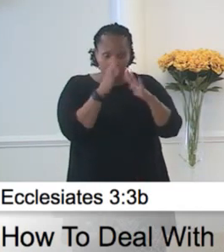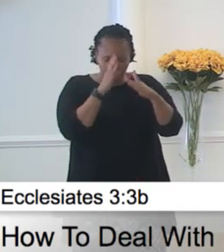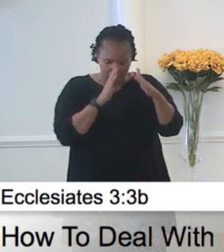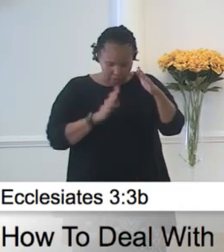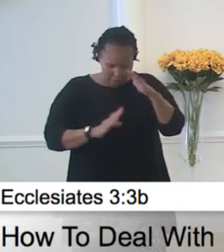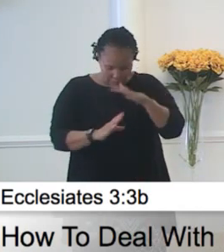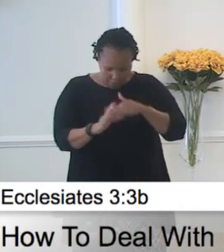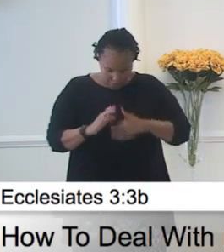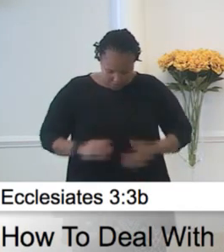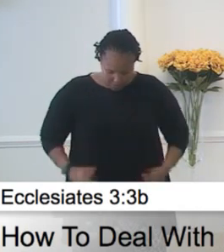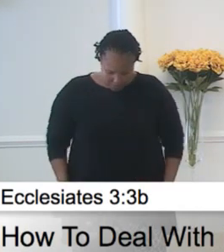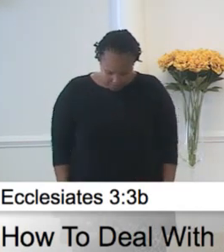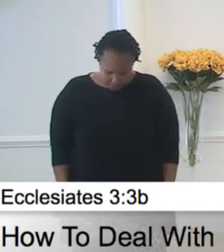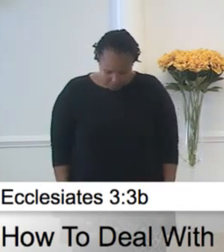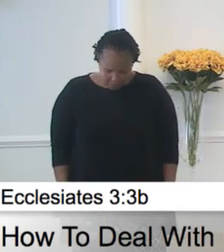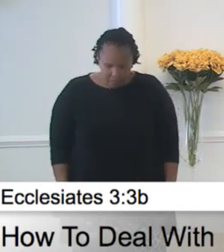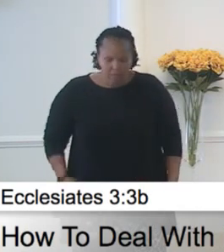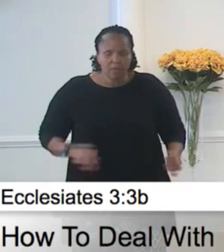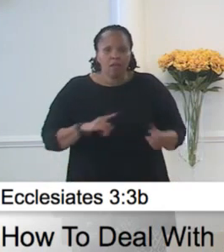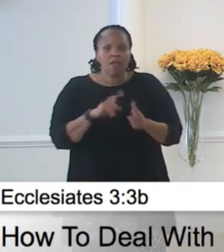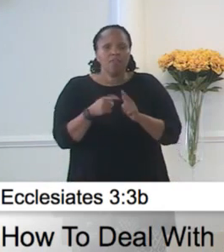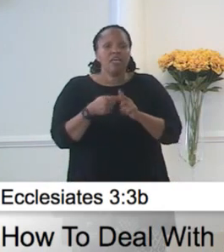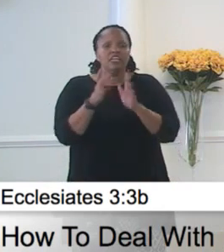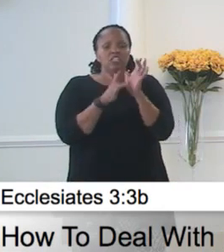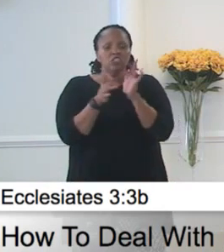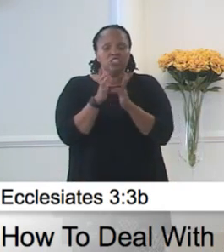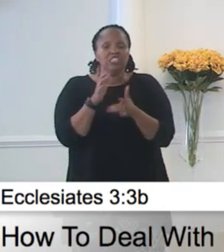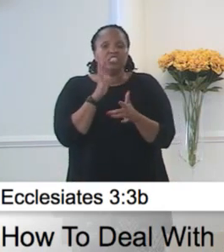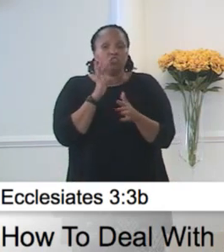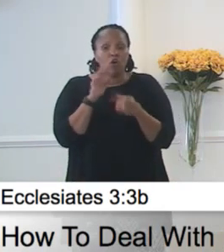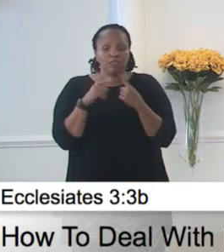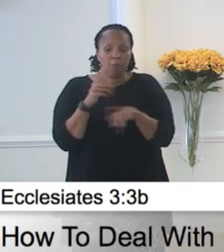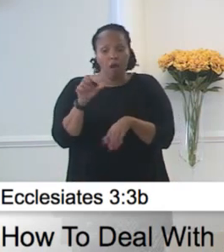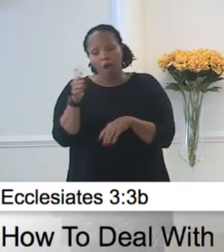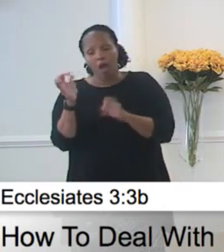And then he speaks of a time or season when those who are humble shall be